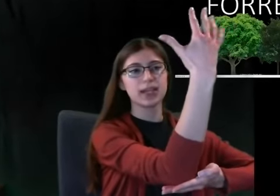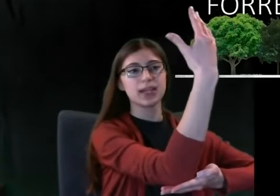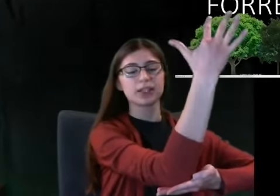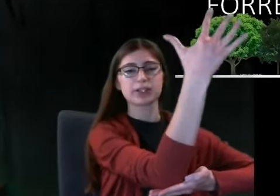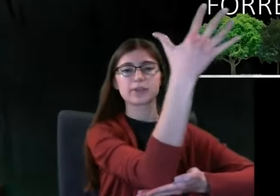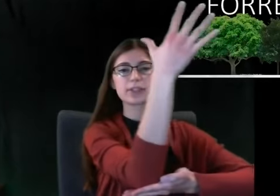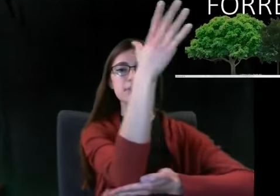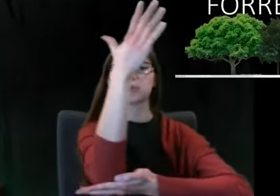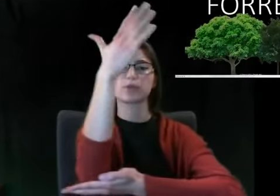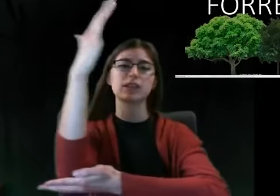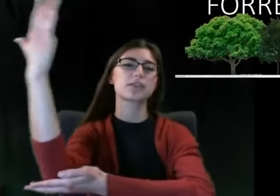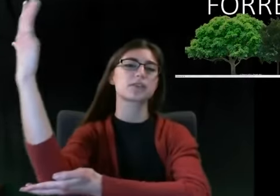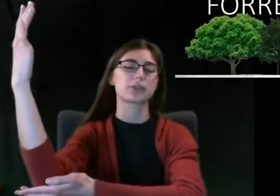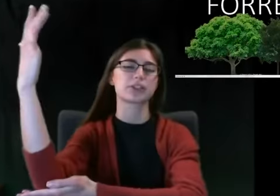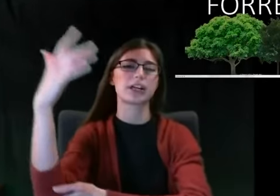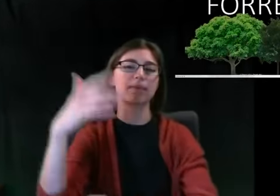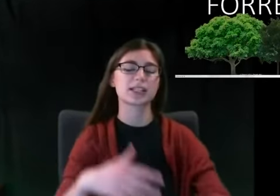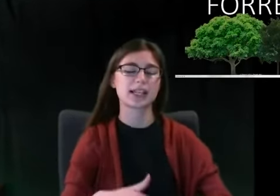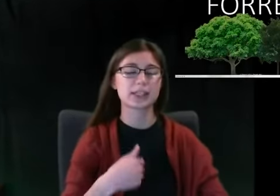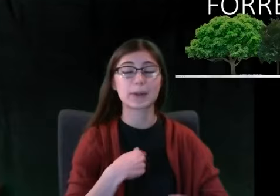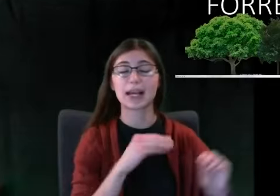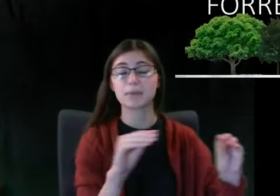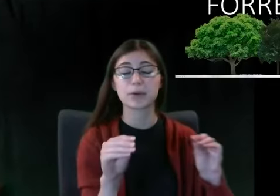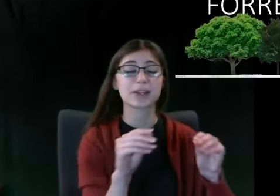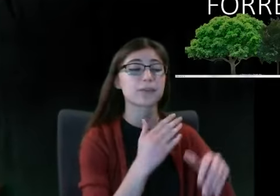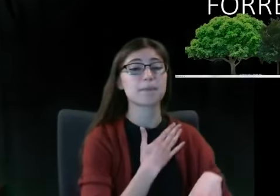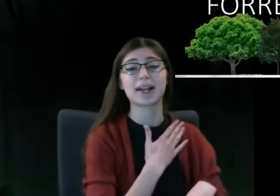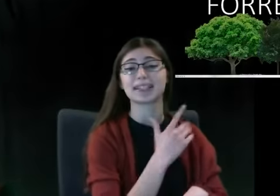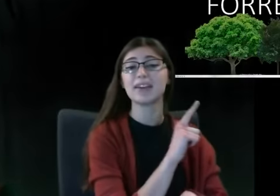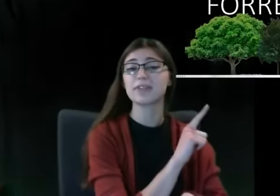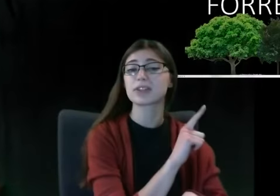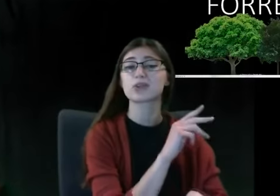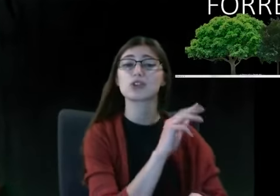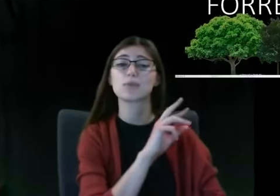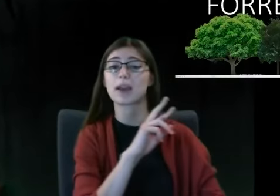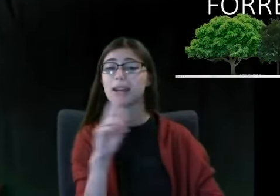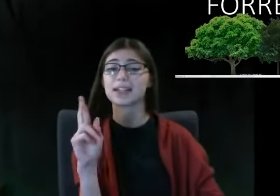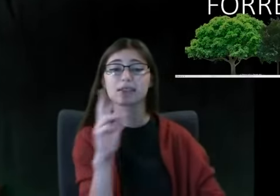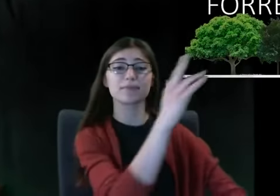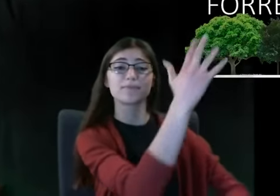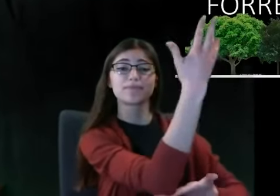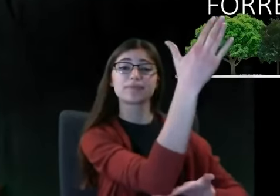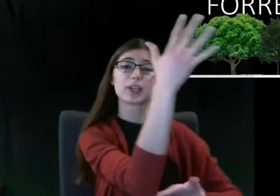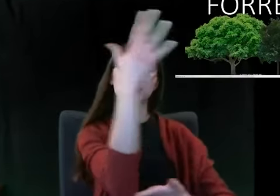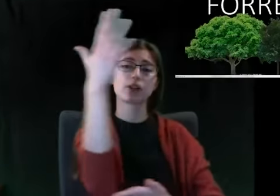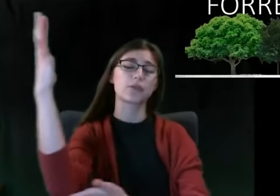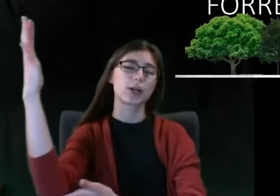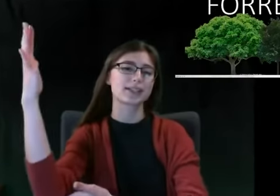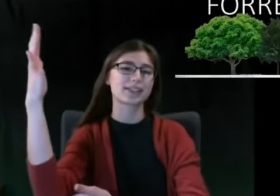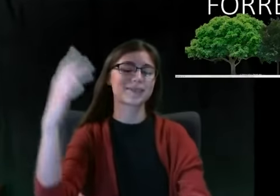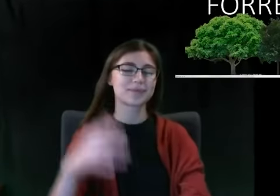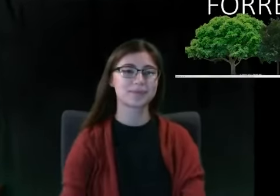you're just going to move it towards your dominant side. So I am moving from my left to my right. Forest.